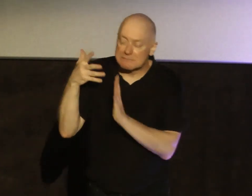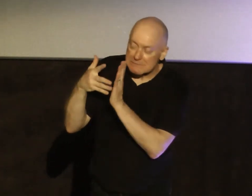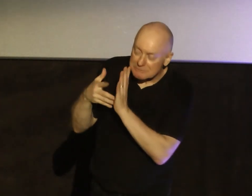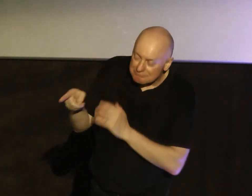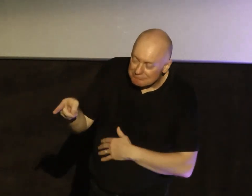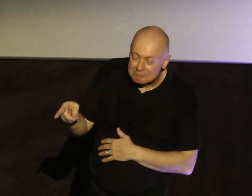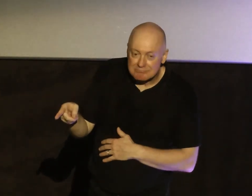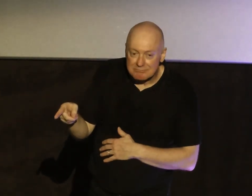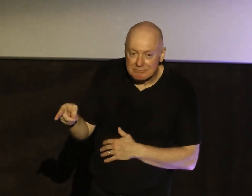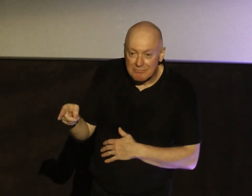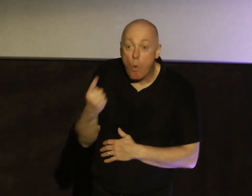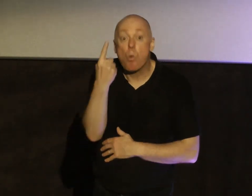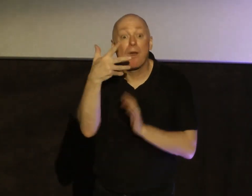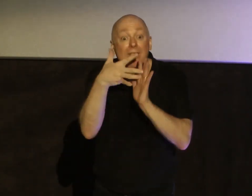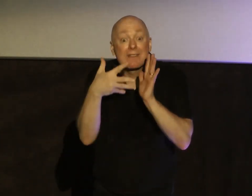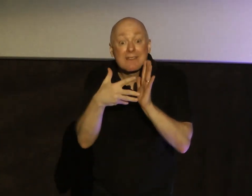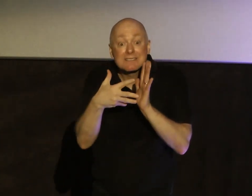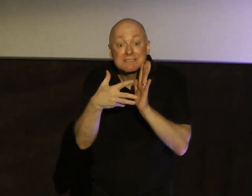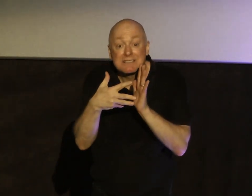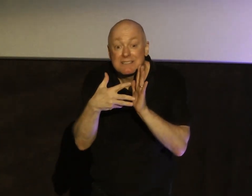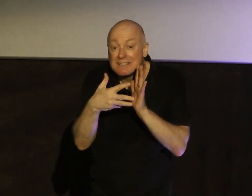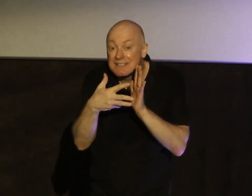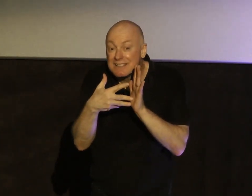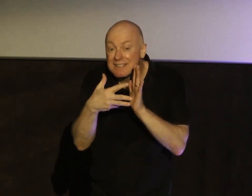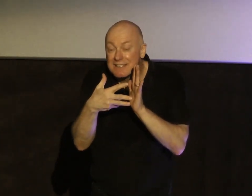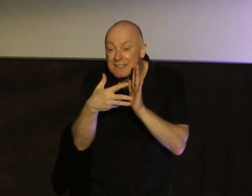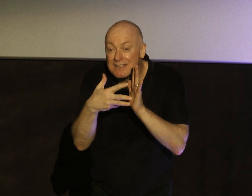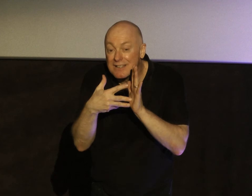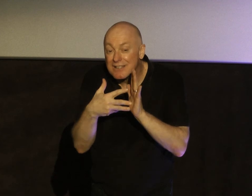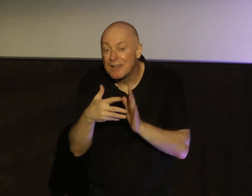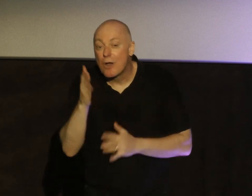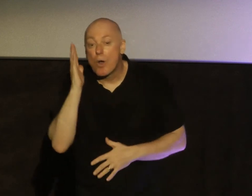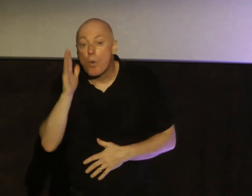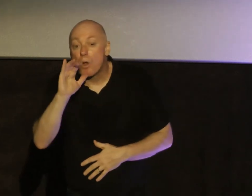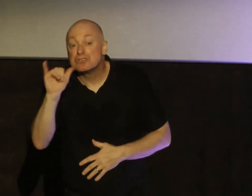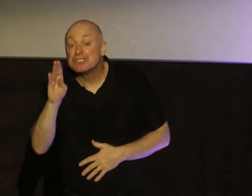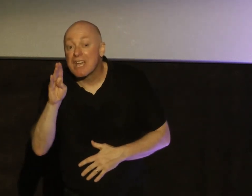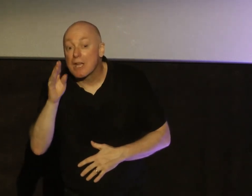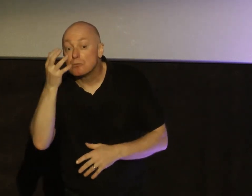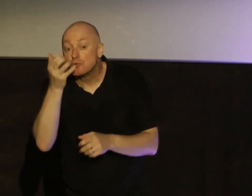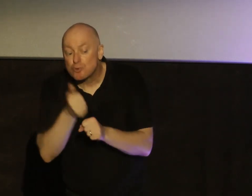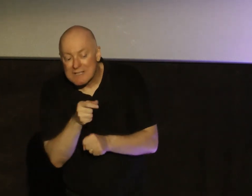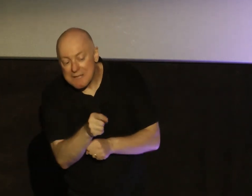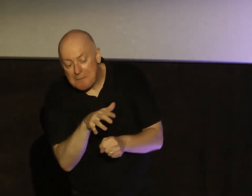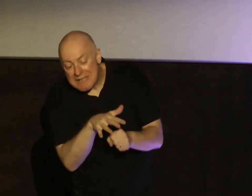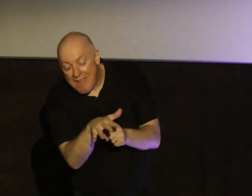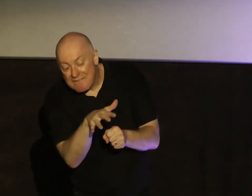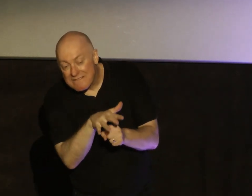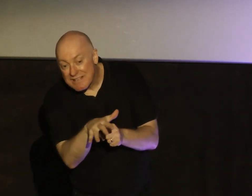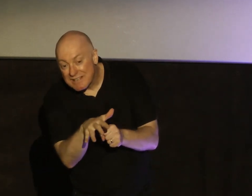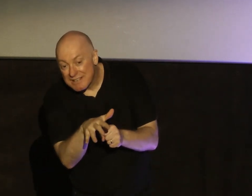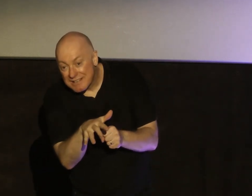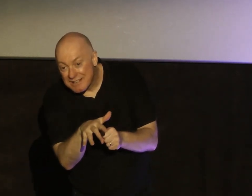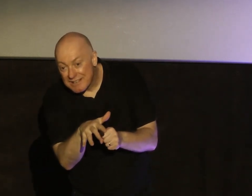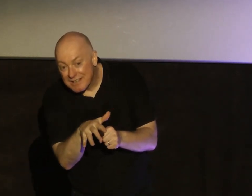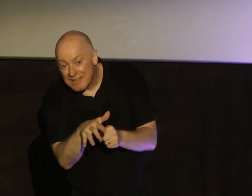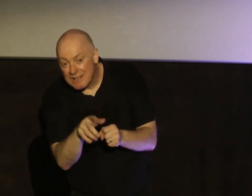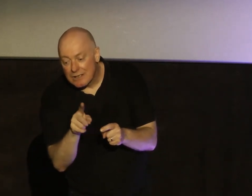And so one of the tests is, will Jacob trust them enough to release